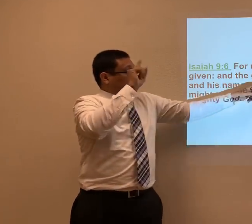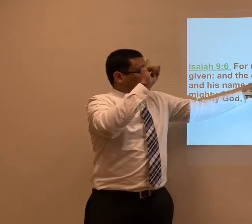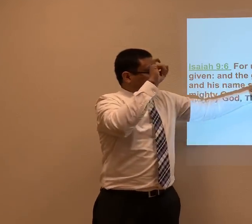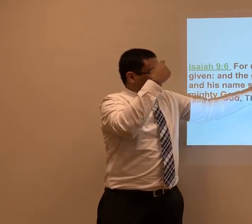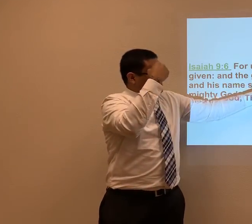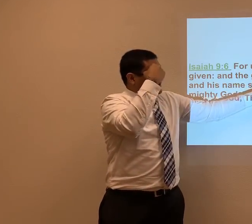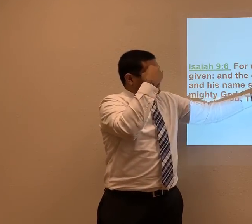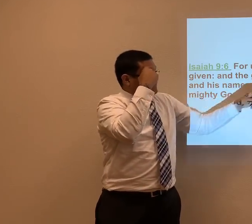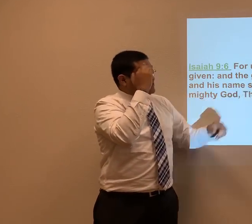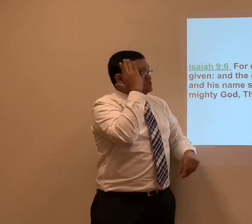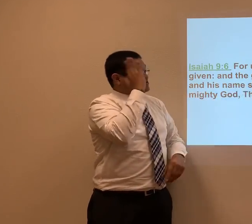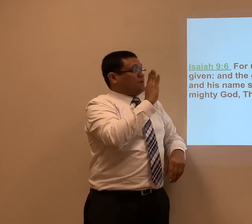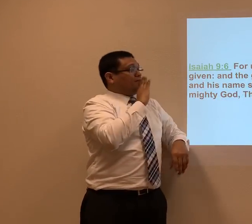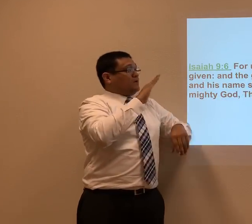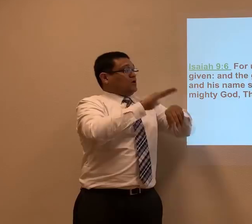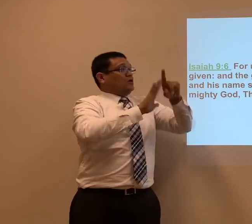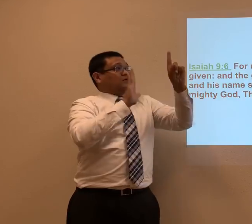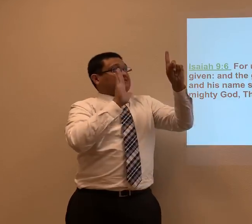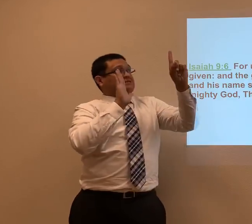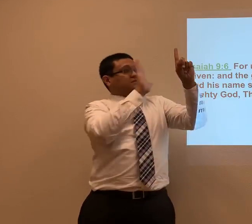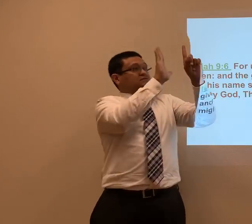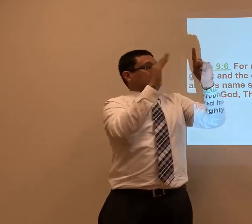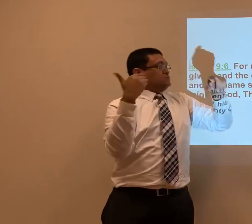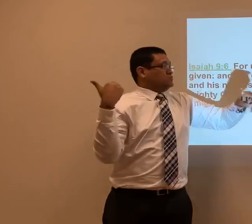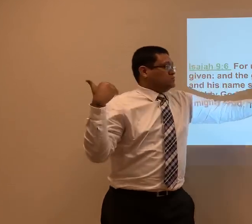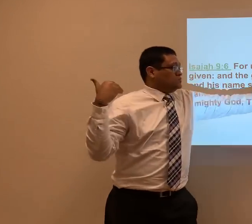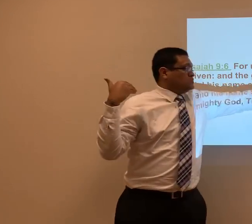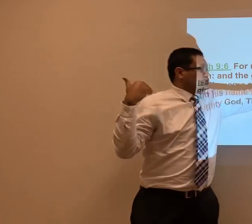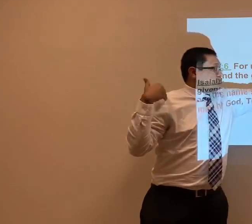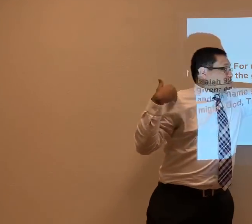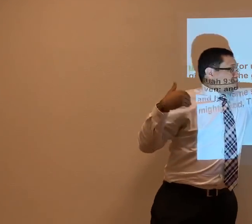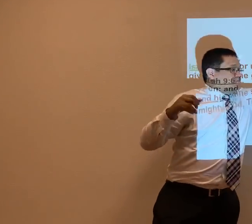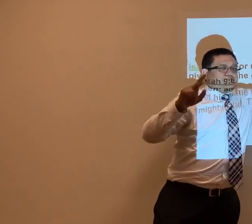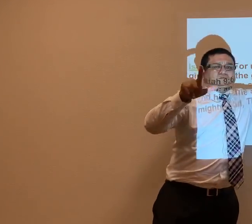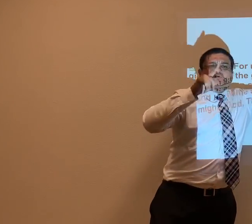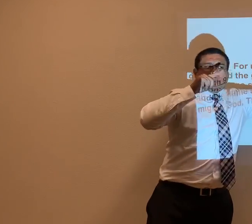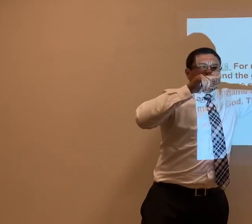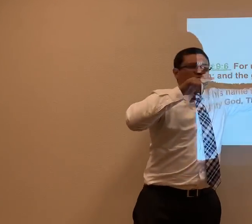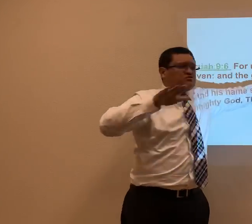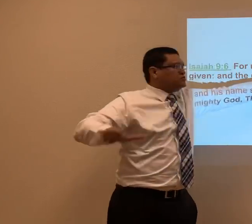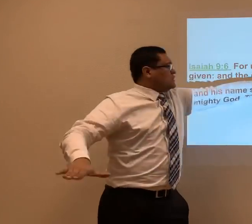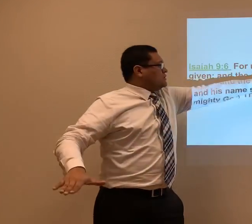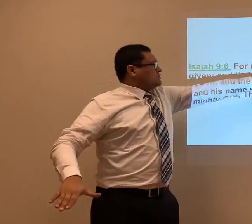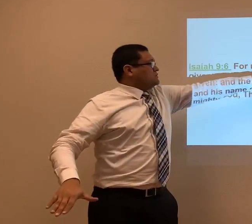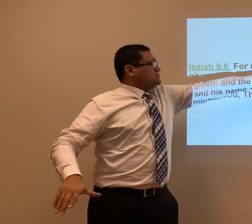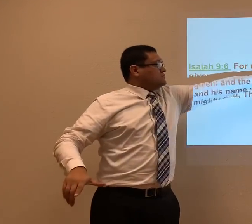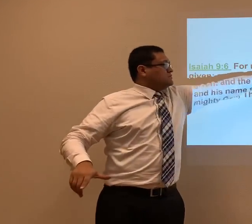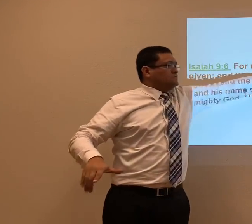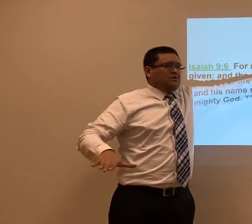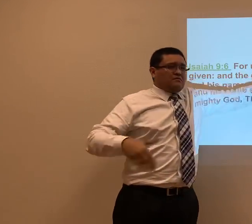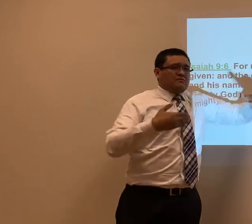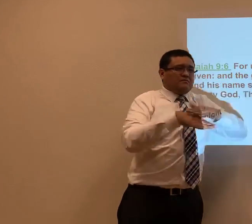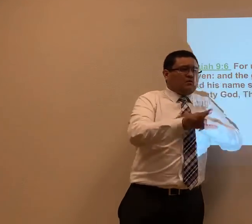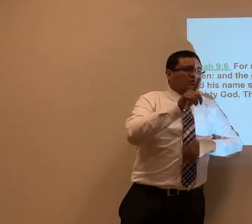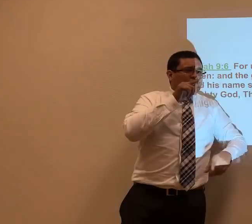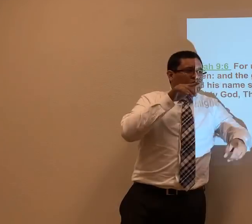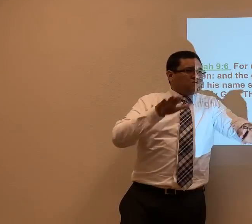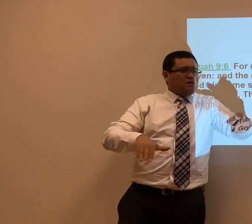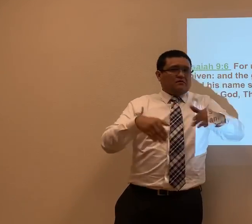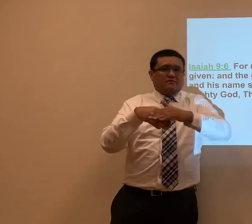is given, and the government shall be upon his shoulder. And this is referring to